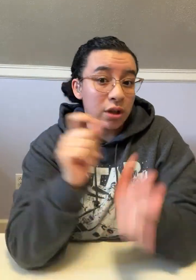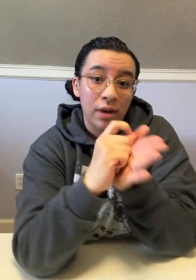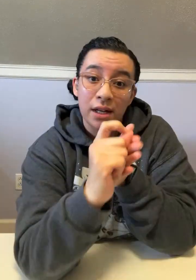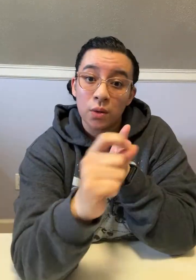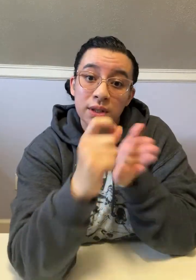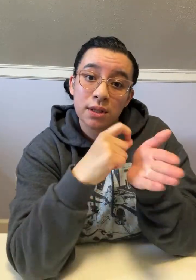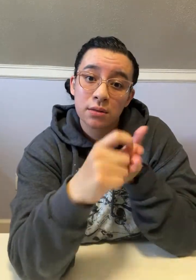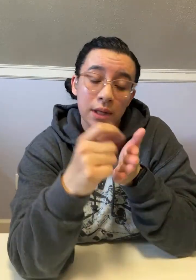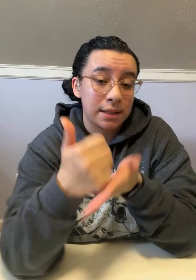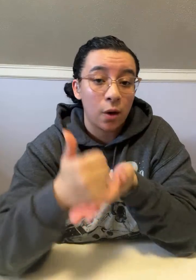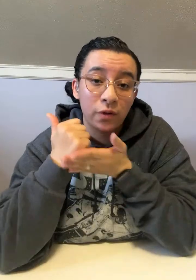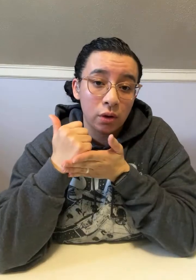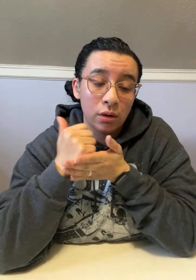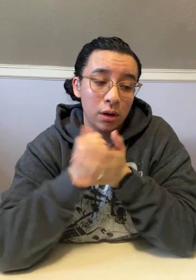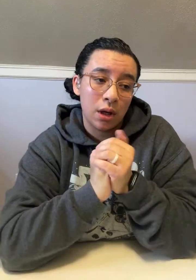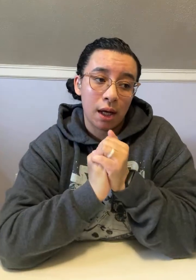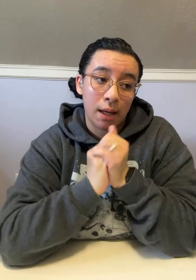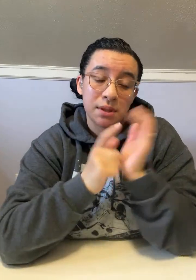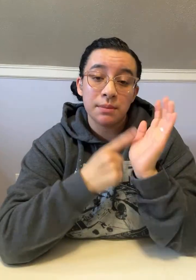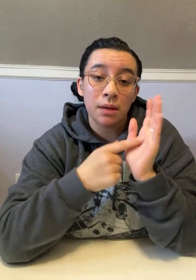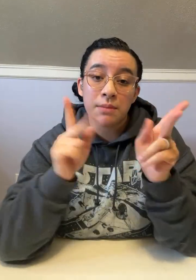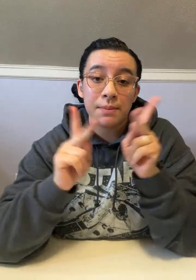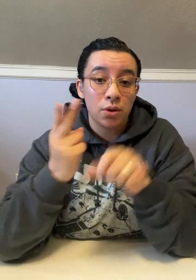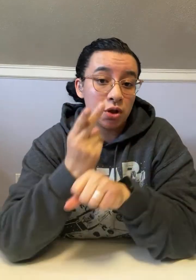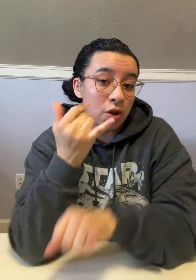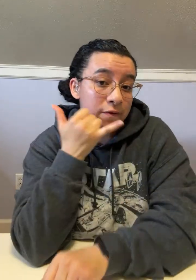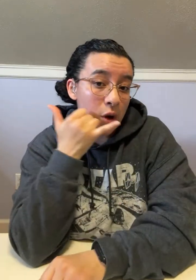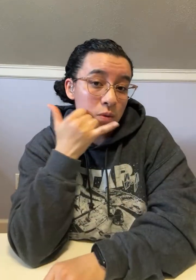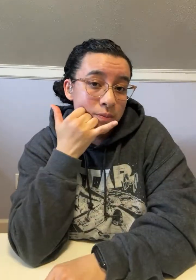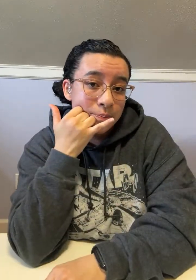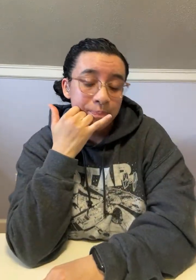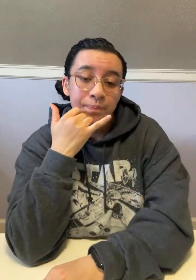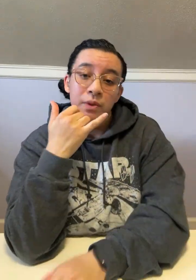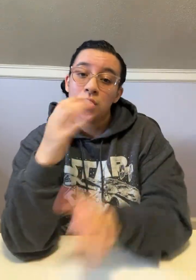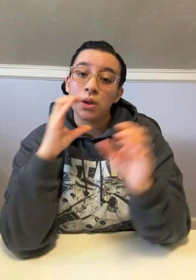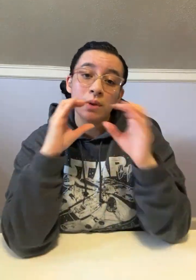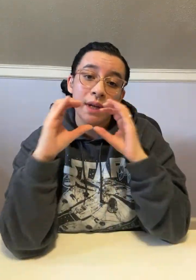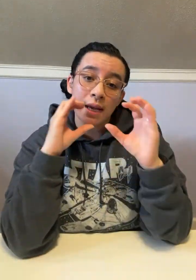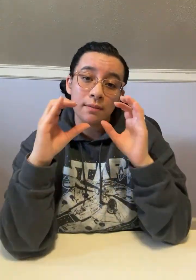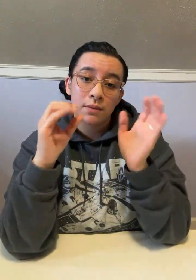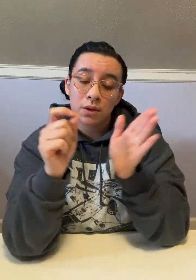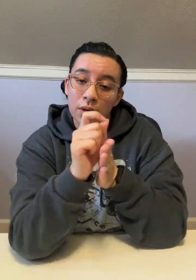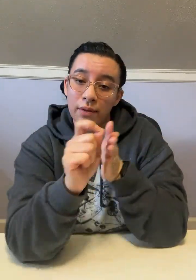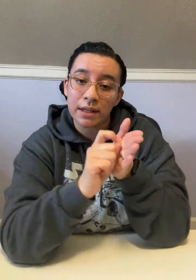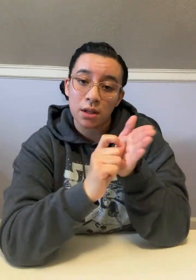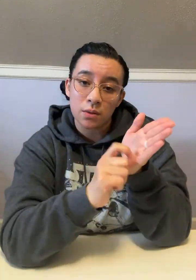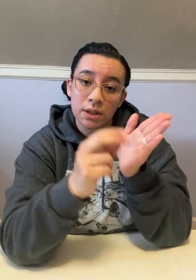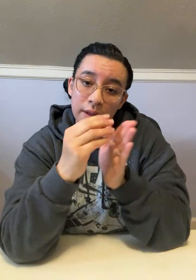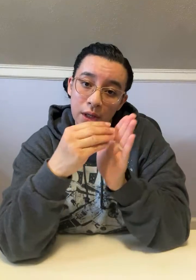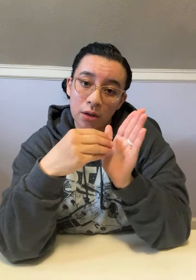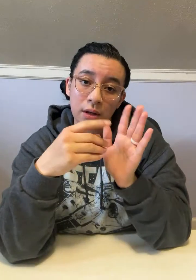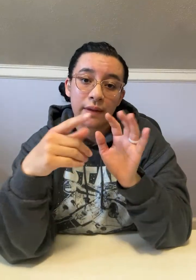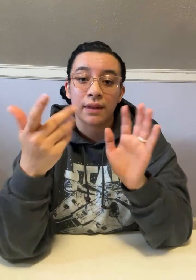write notes. That's helpful. Sometimes people use their phone to communicate, so they write the notes in there, and that's